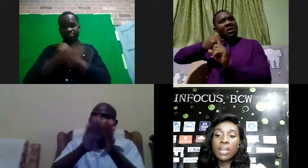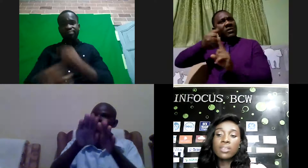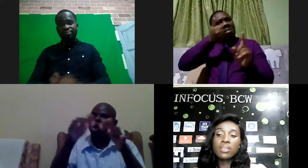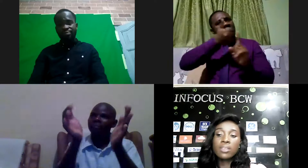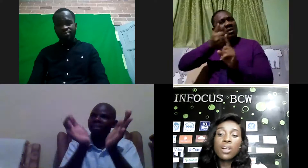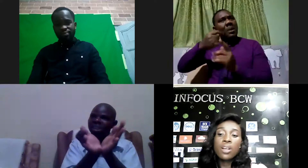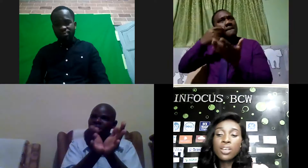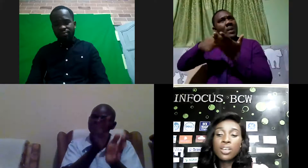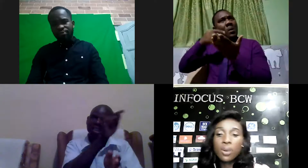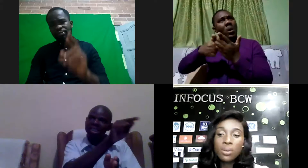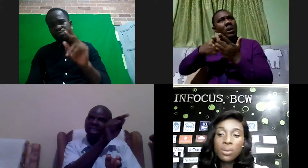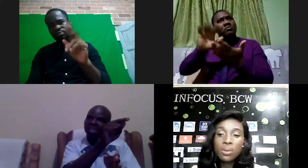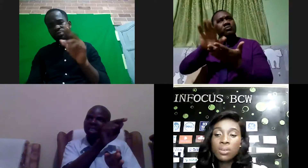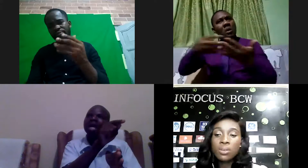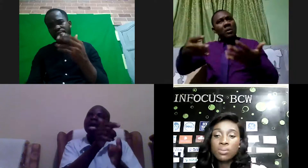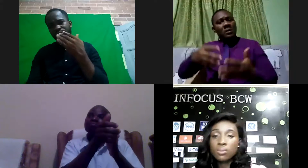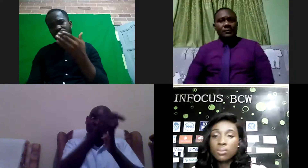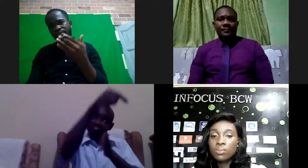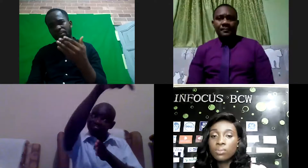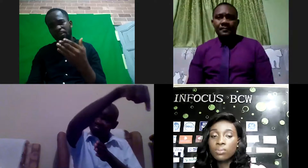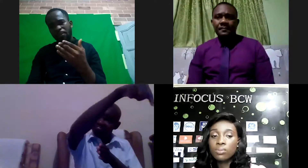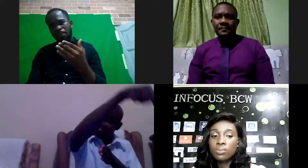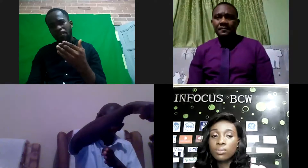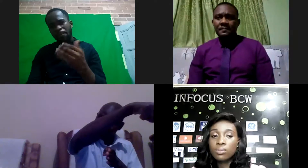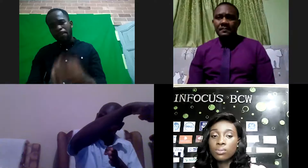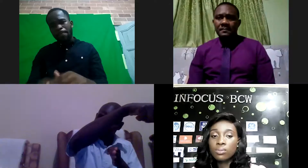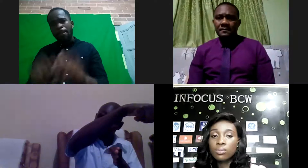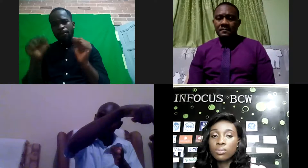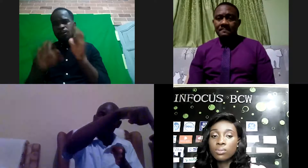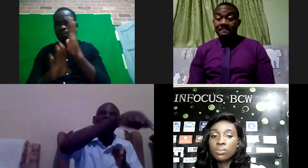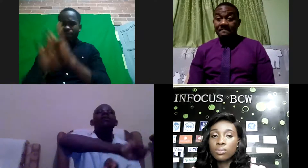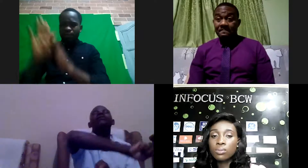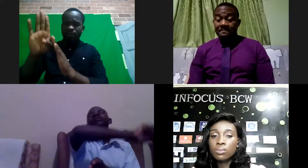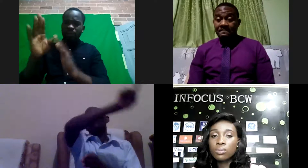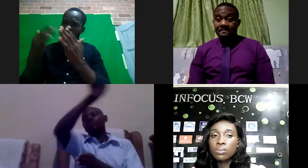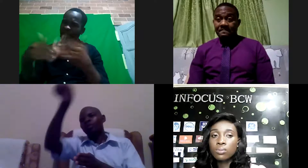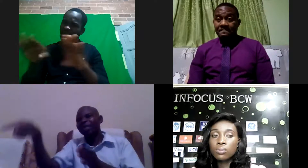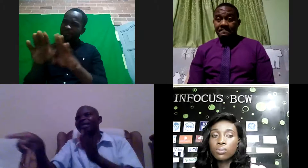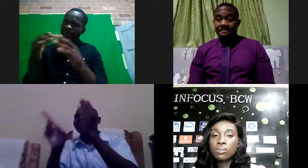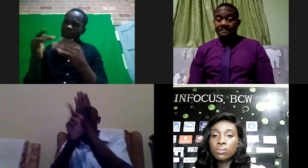Okay, and thank you. Develop some, yeah, we can develop even early